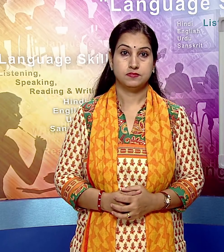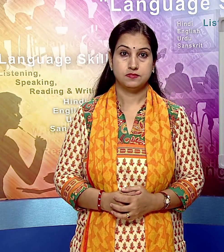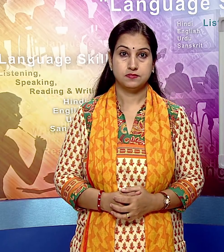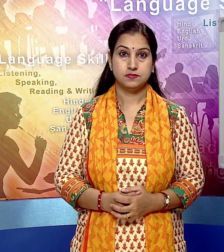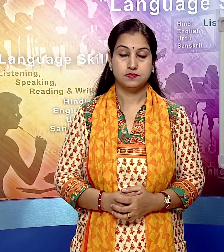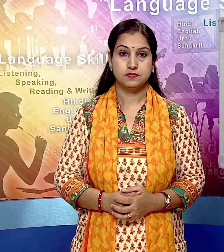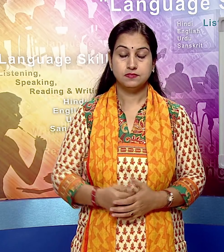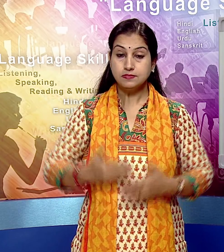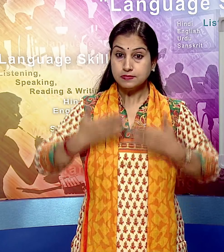flavorful,